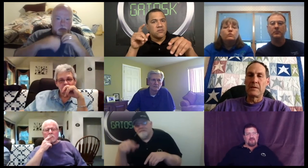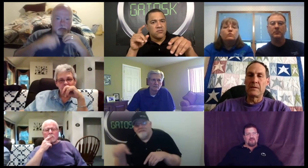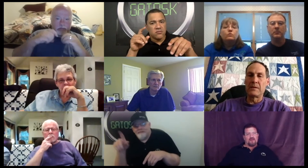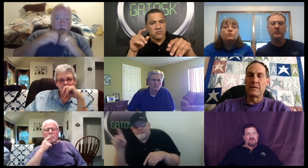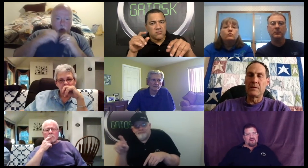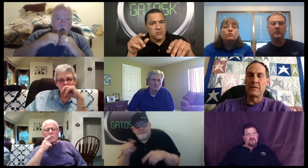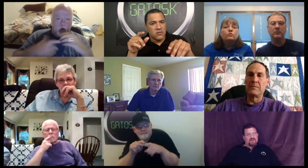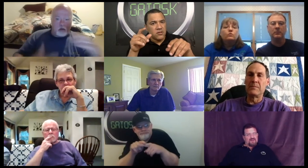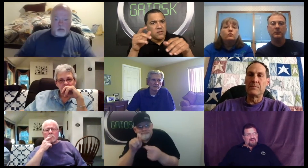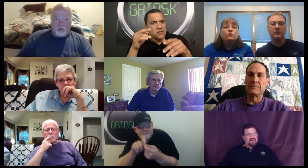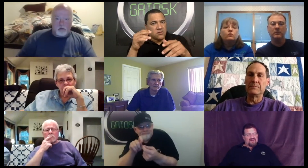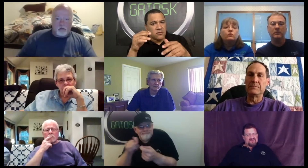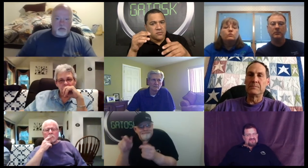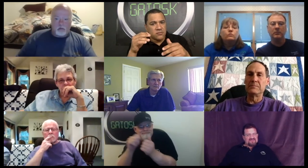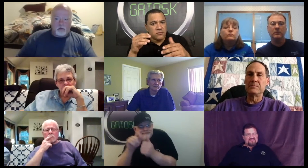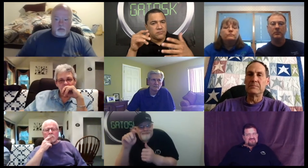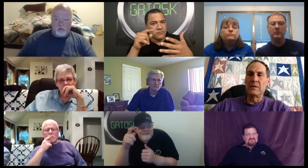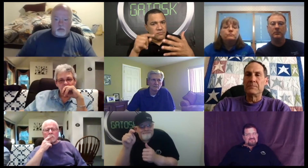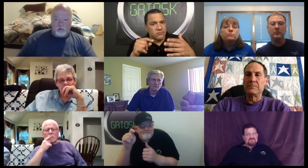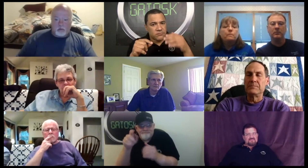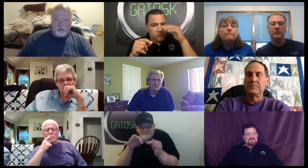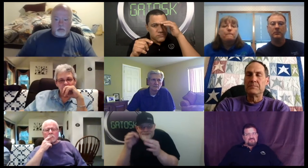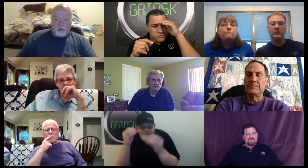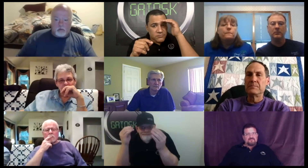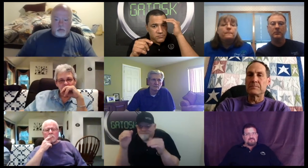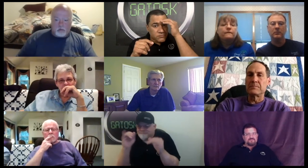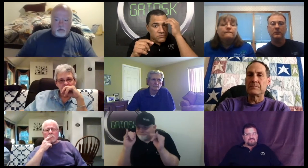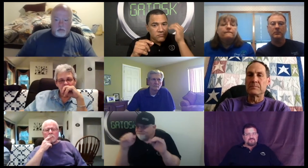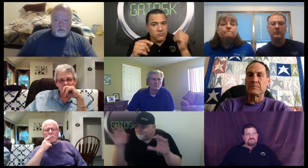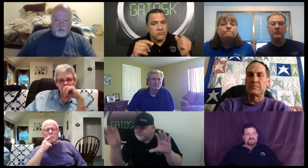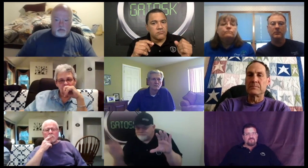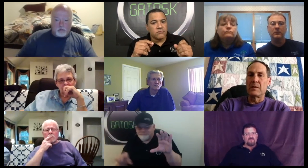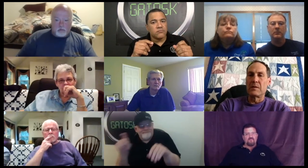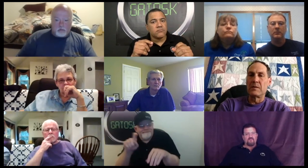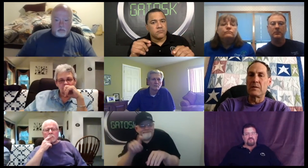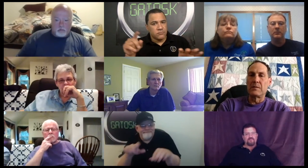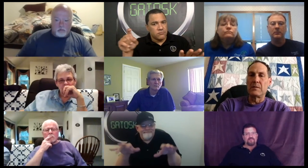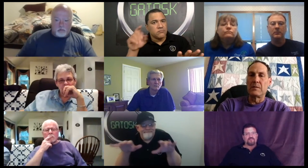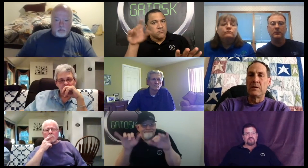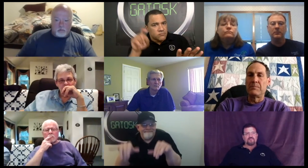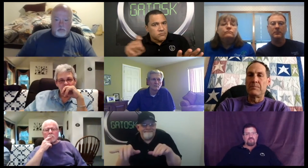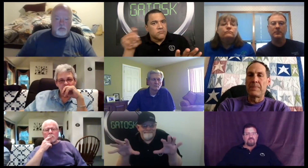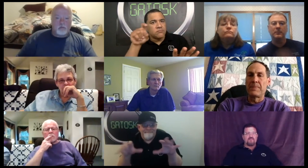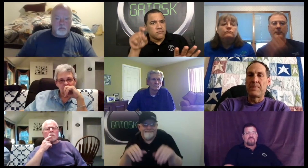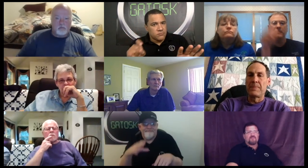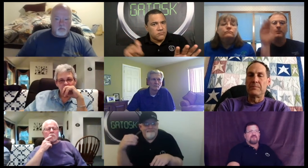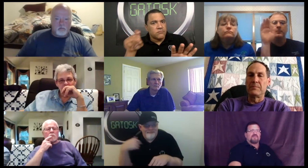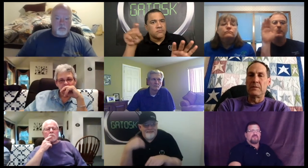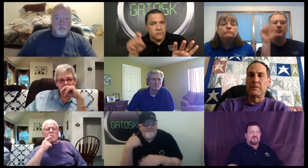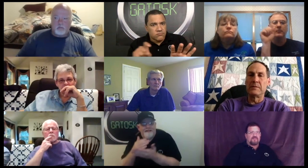16. Yeah, we need more of those videos. So yeah, they have instruction with text that it shows